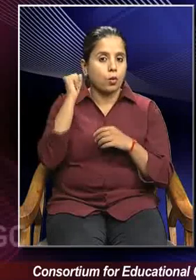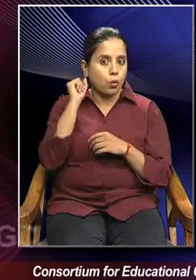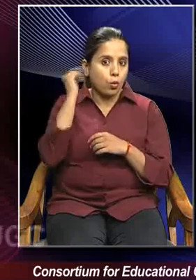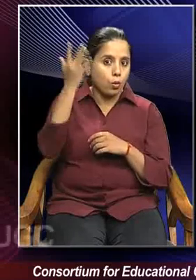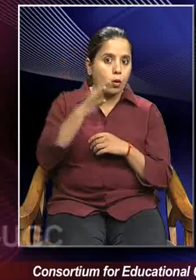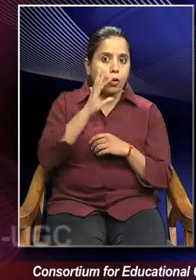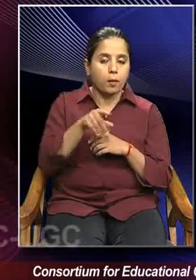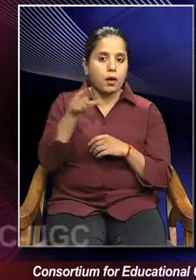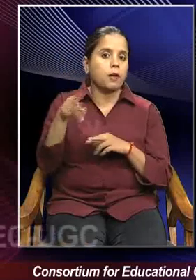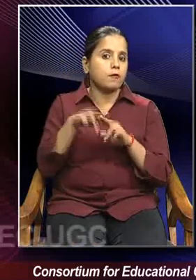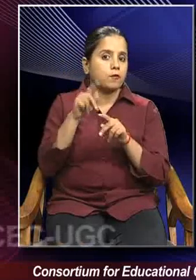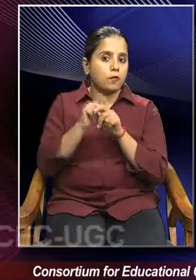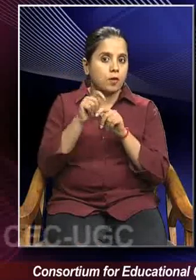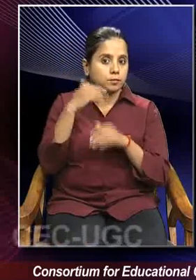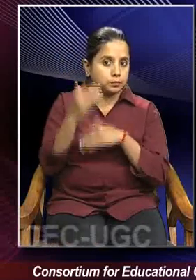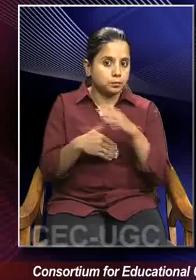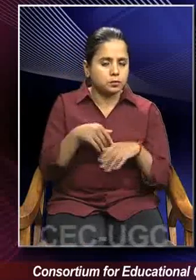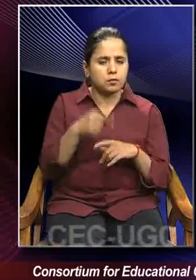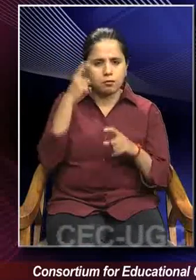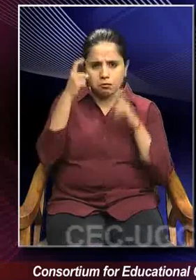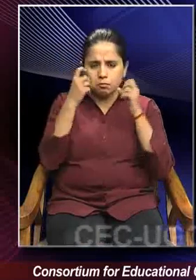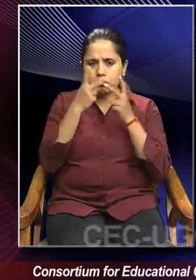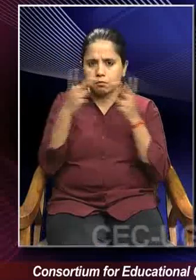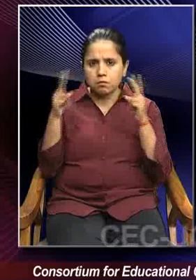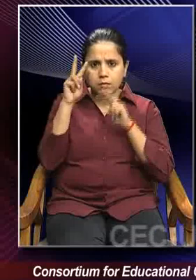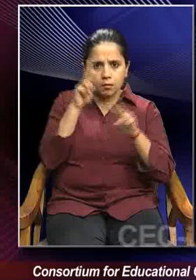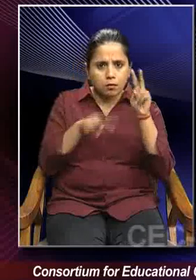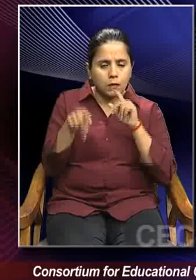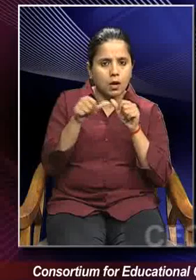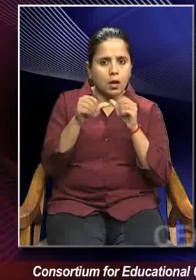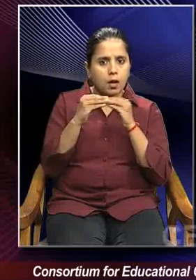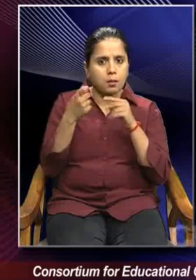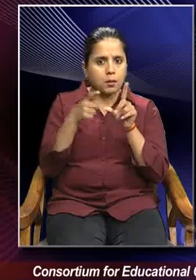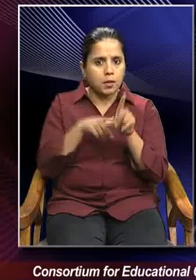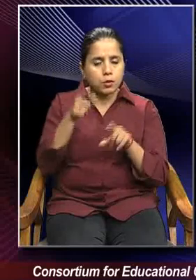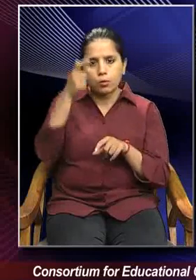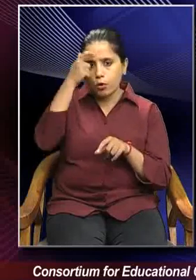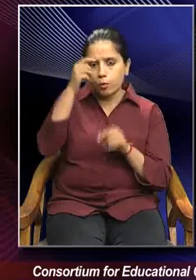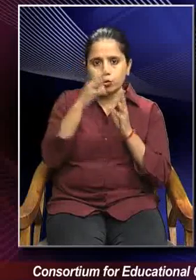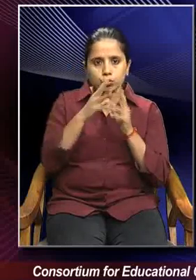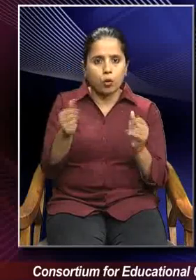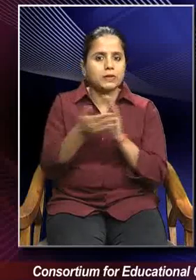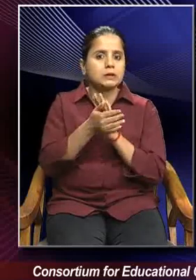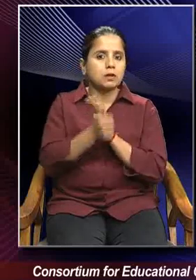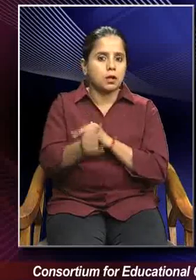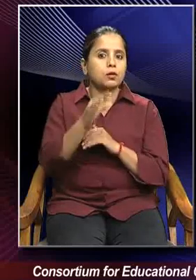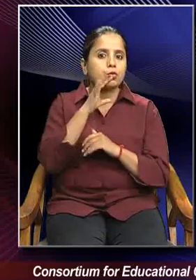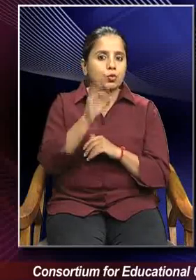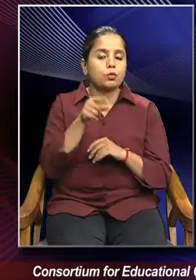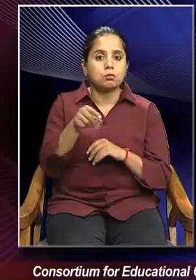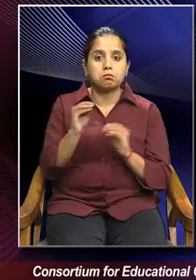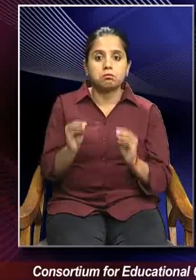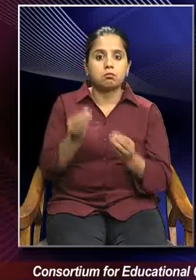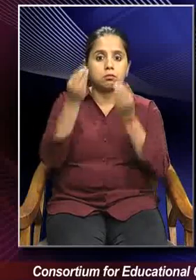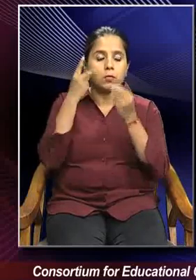cognitive functions, the critical thinking abilities and the problem-solving skills, which